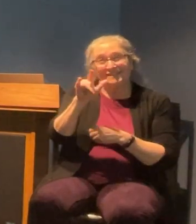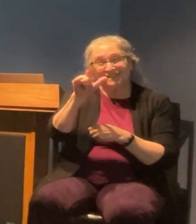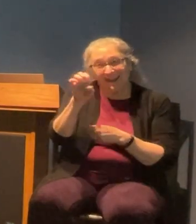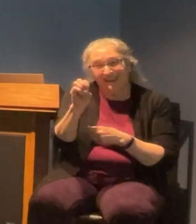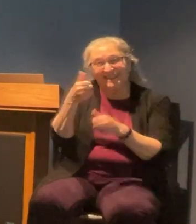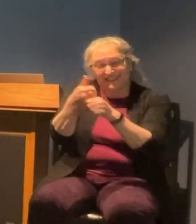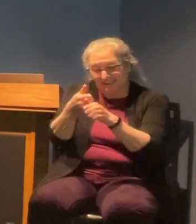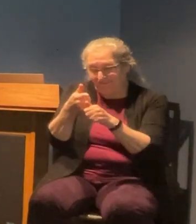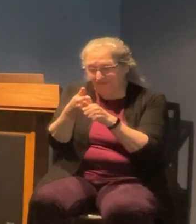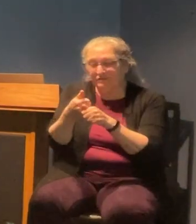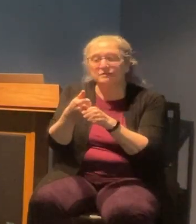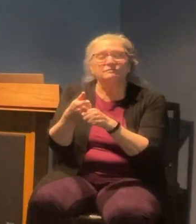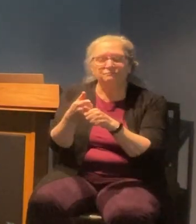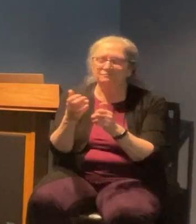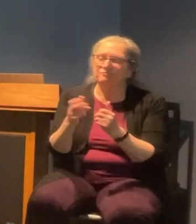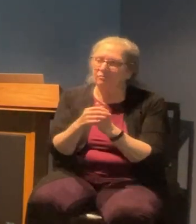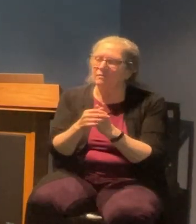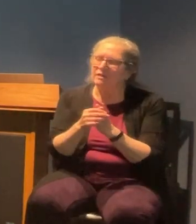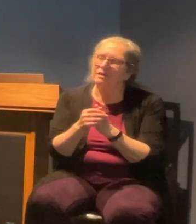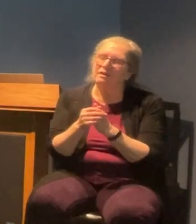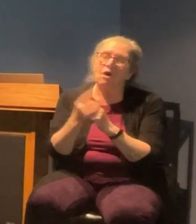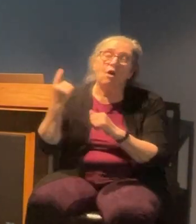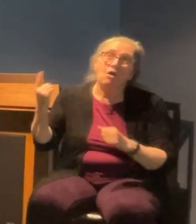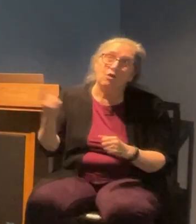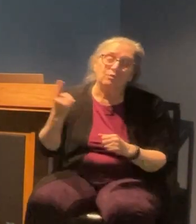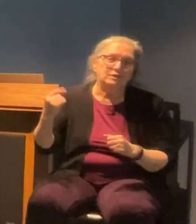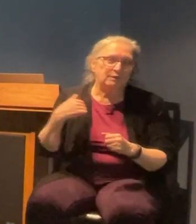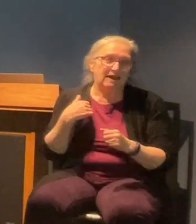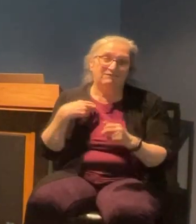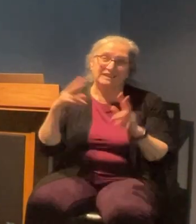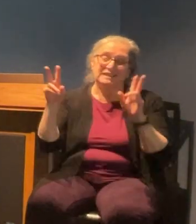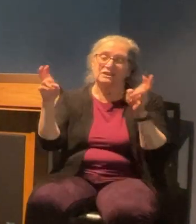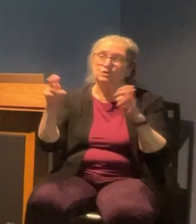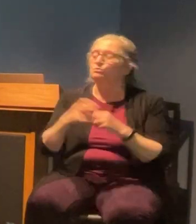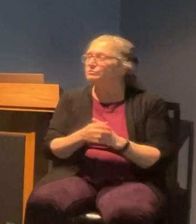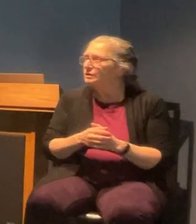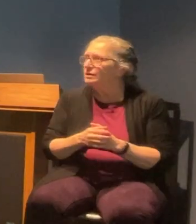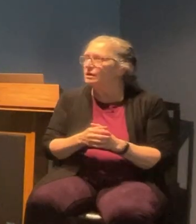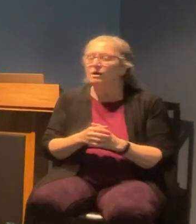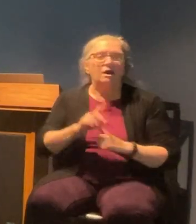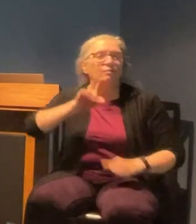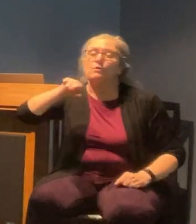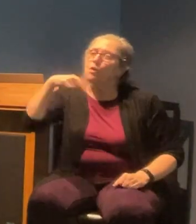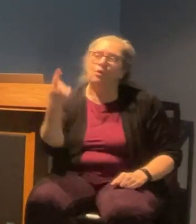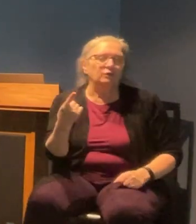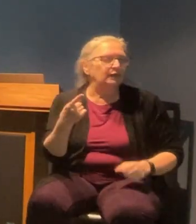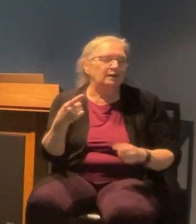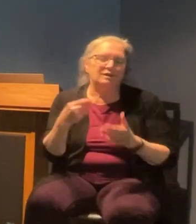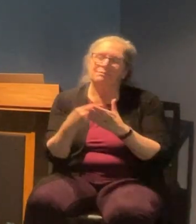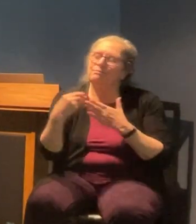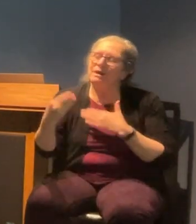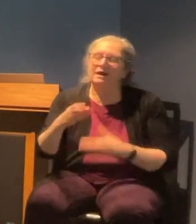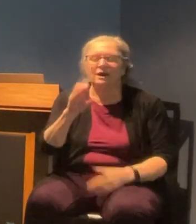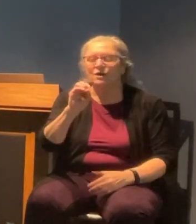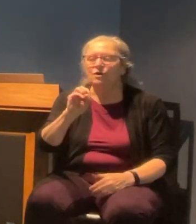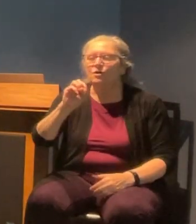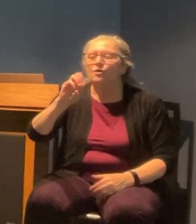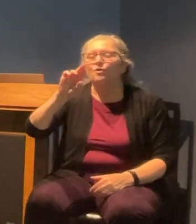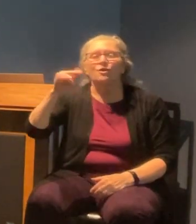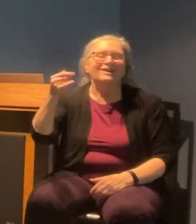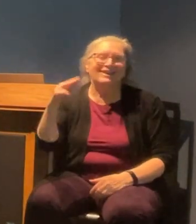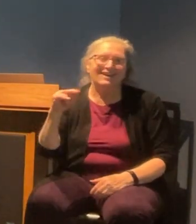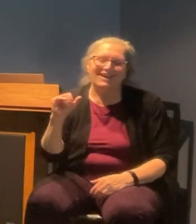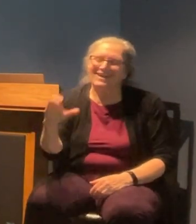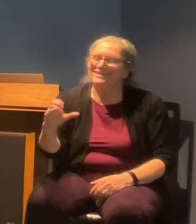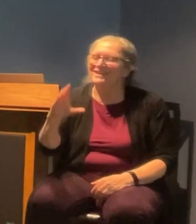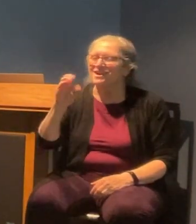have this this issue that you say, okay, I'm only gonna buy organic cotton, but actually organic cotton